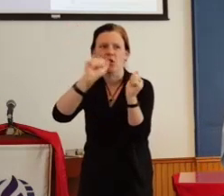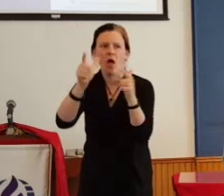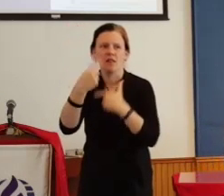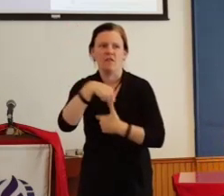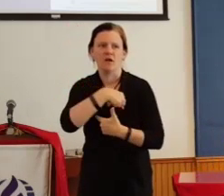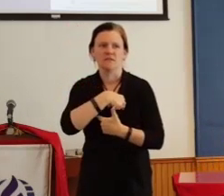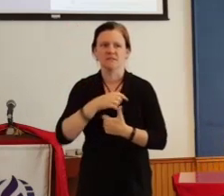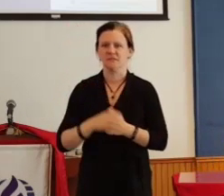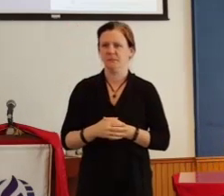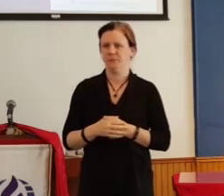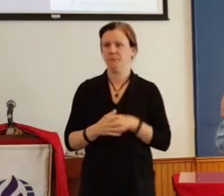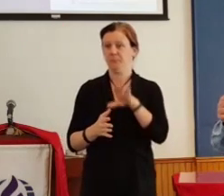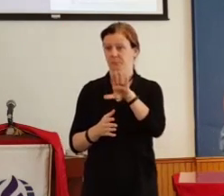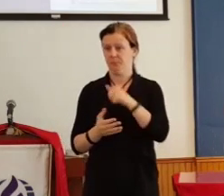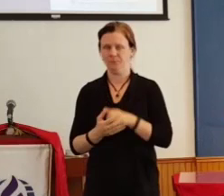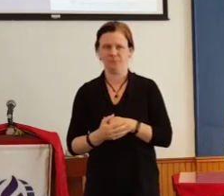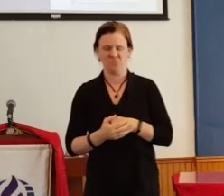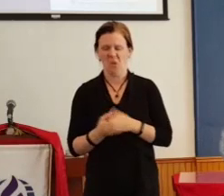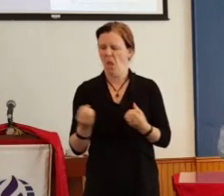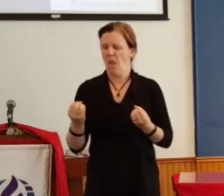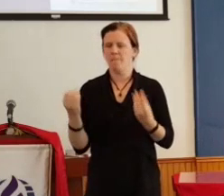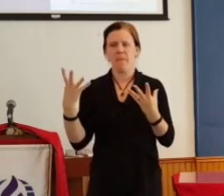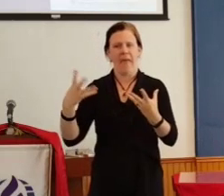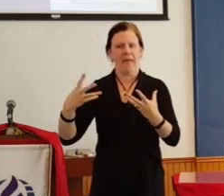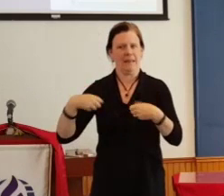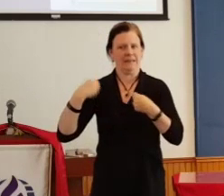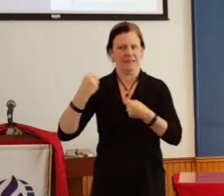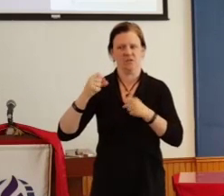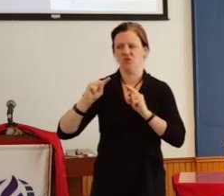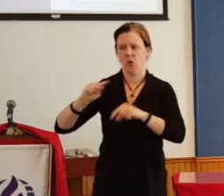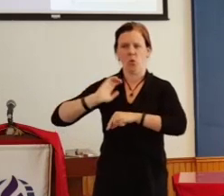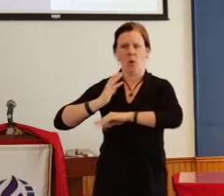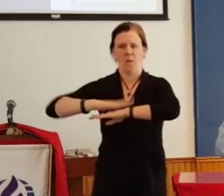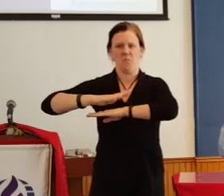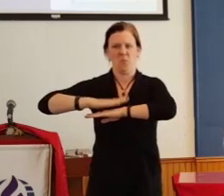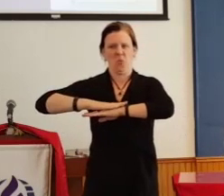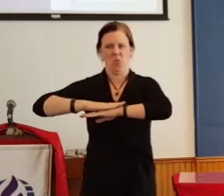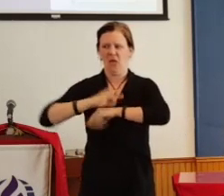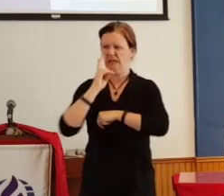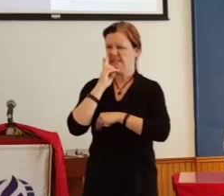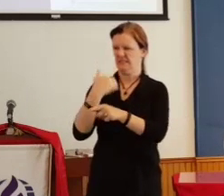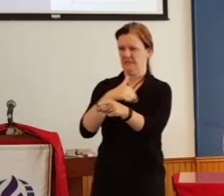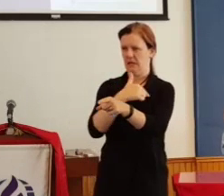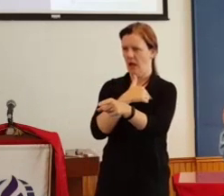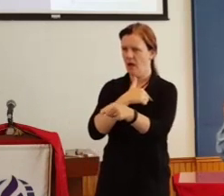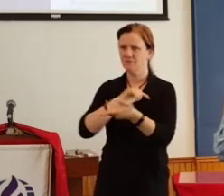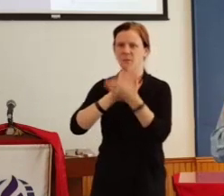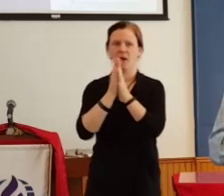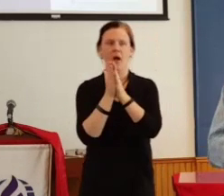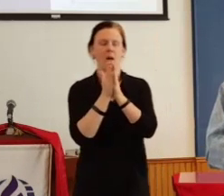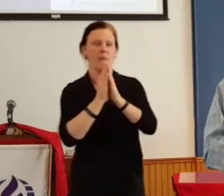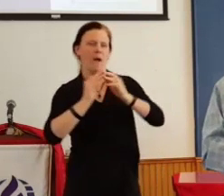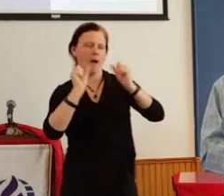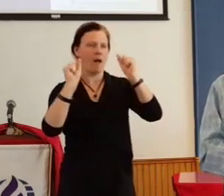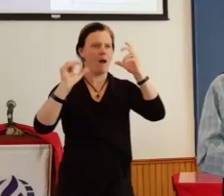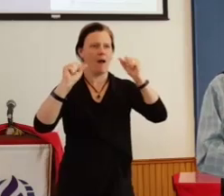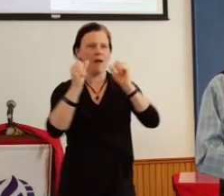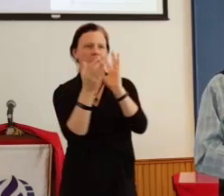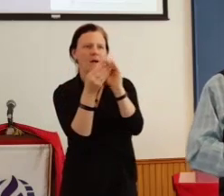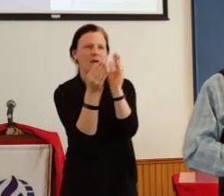You know, the years I've been at the booth, I've seen many of us come into our own, discovering our gifts as we welcome and